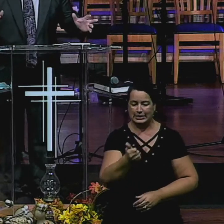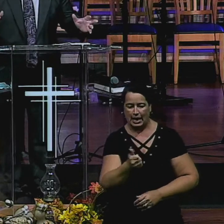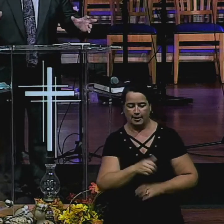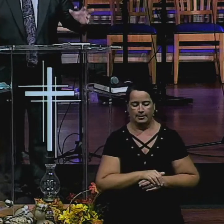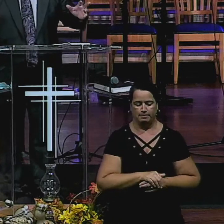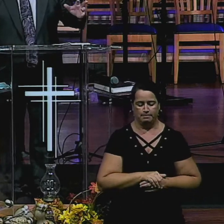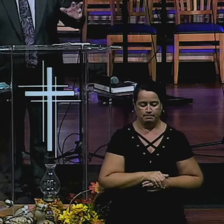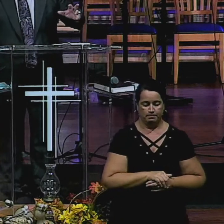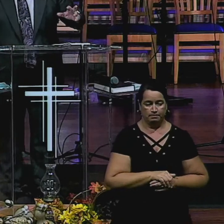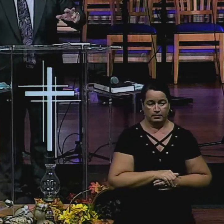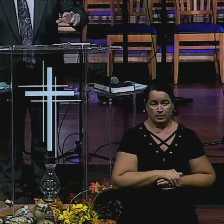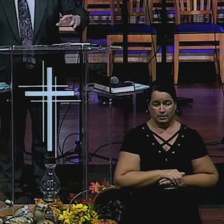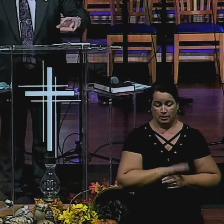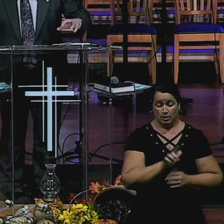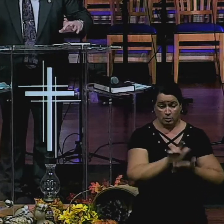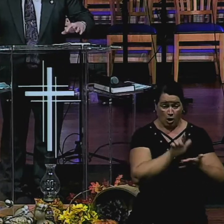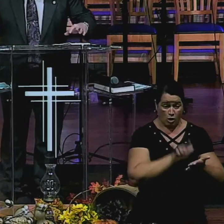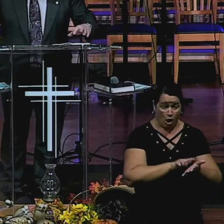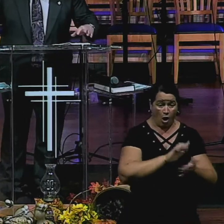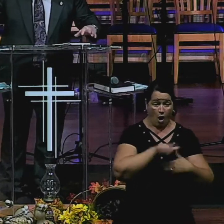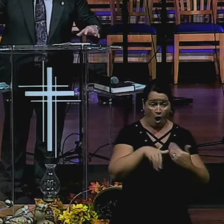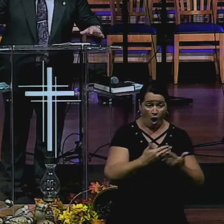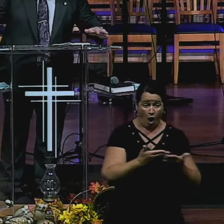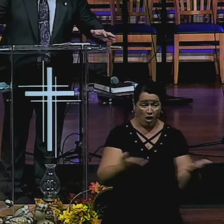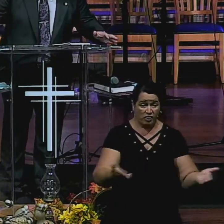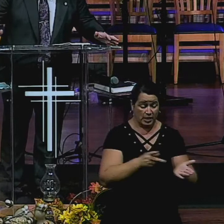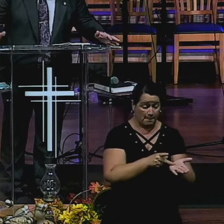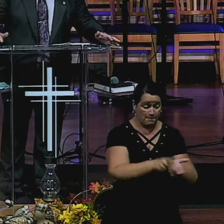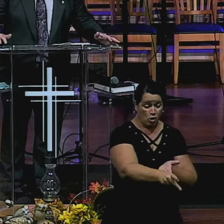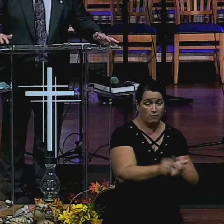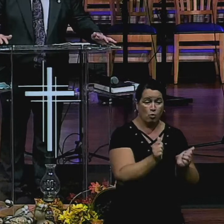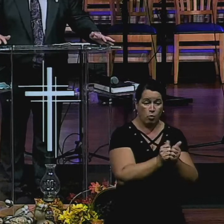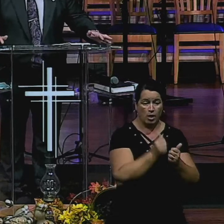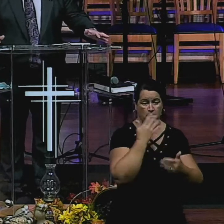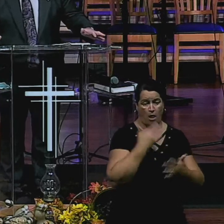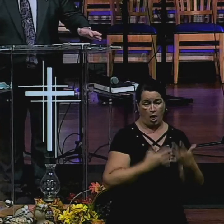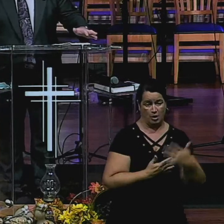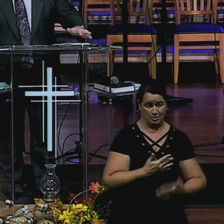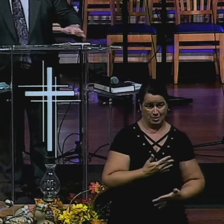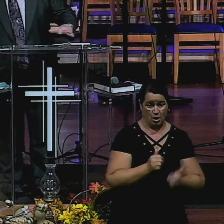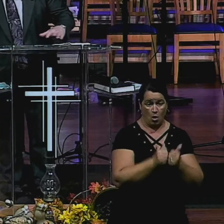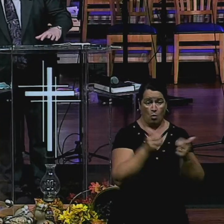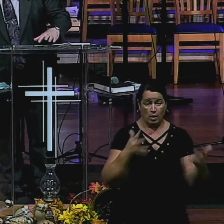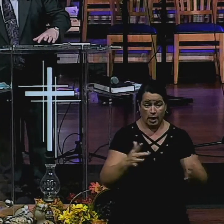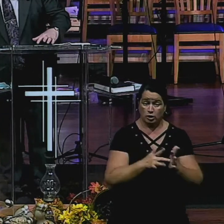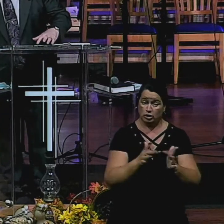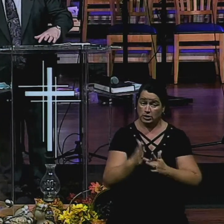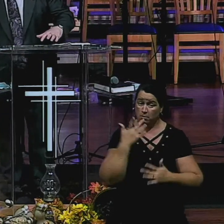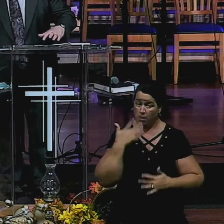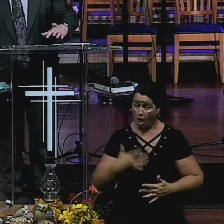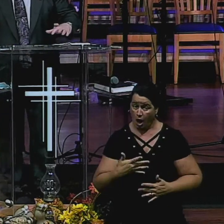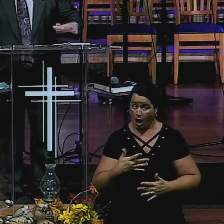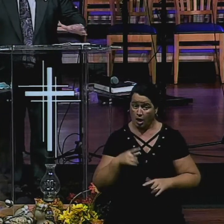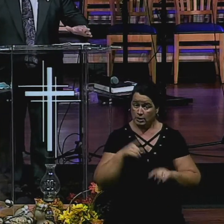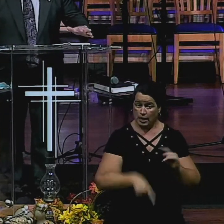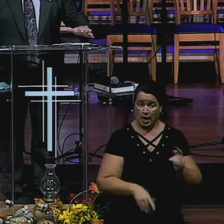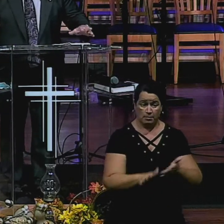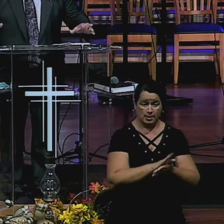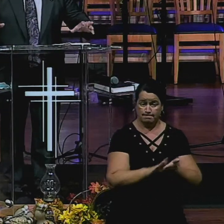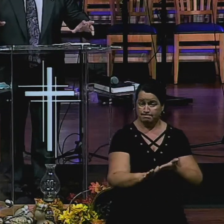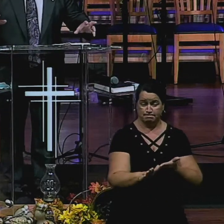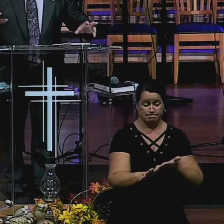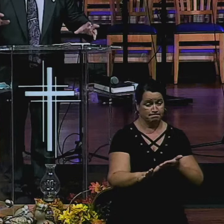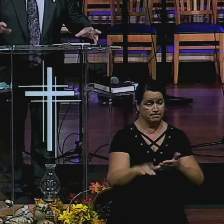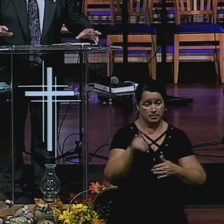me just read a little from 9. According to the law, almost all things are purified with blood, and without the shedding of blood, there is no remission. Therefore, it was